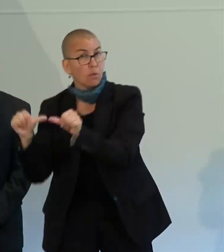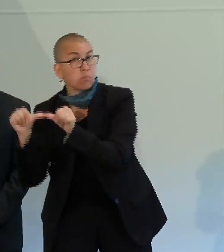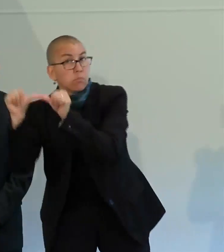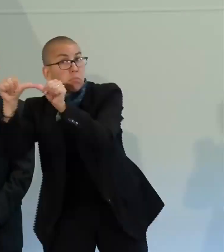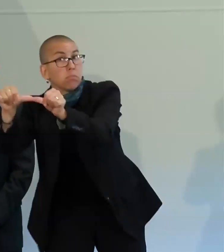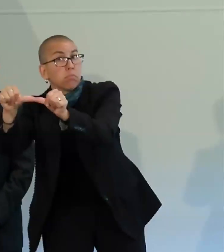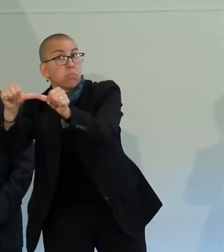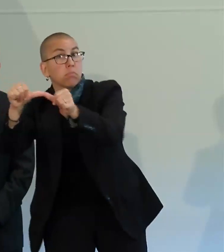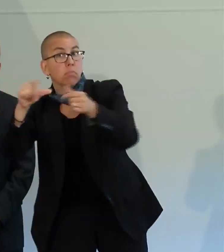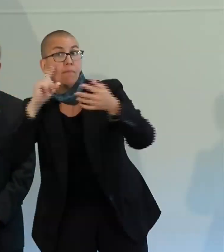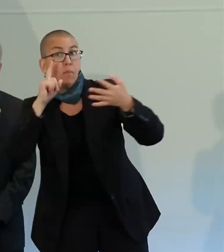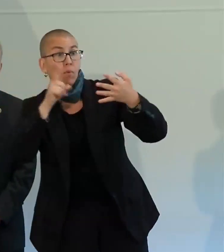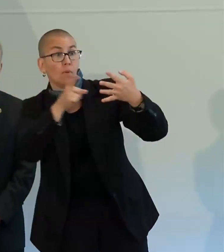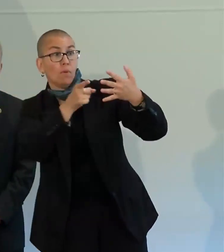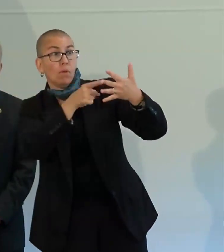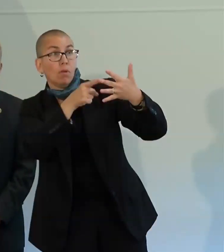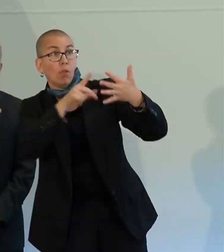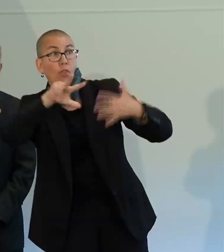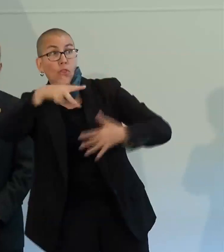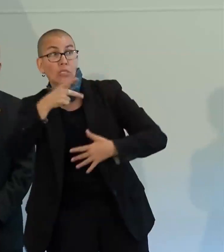over? That is what sources have said.